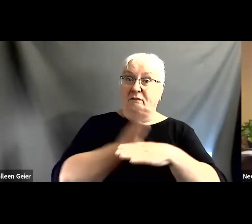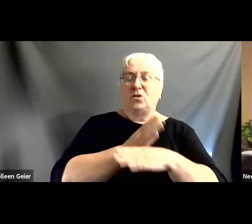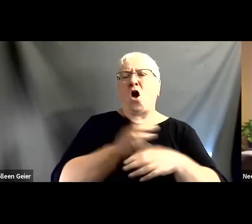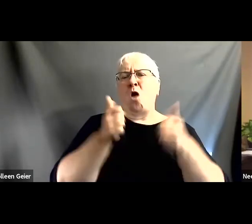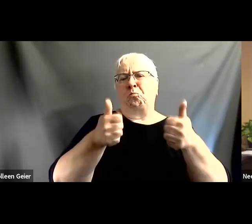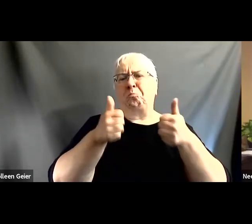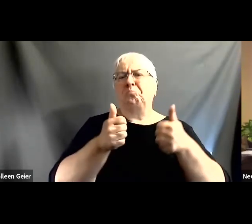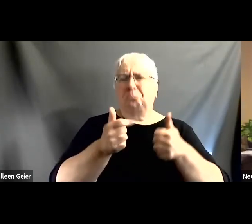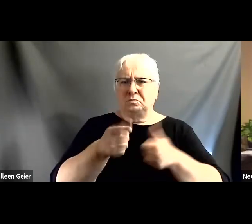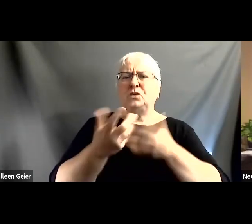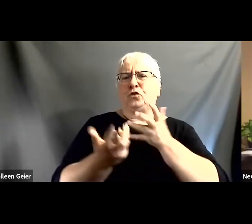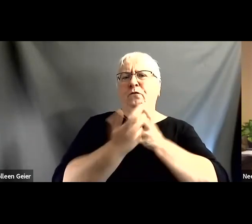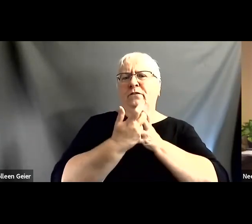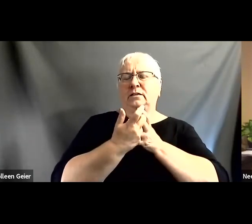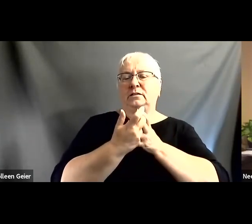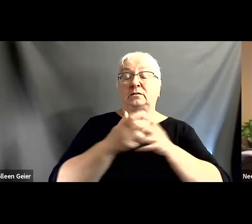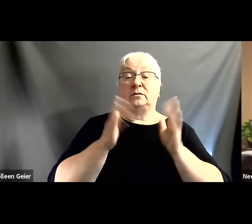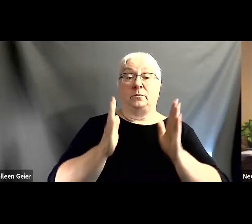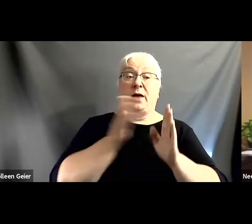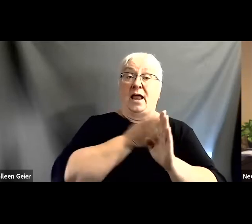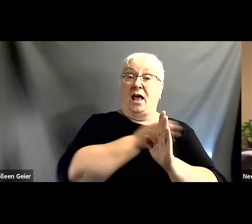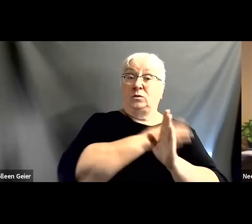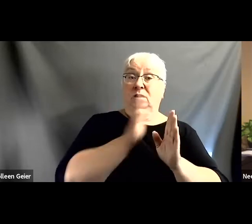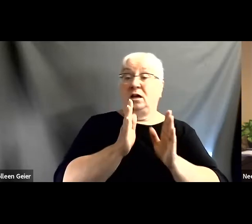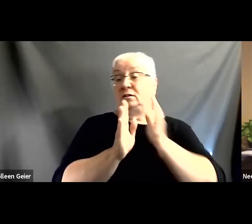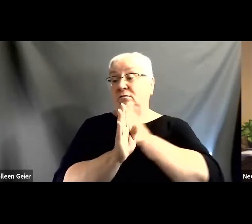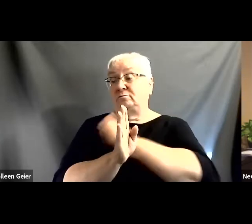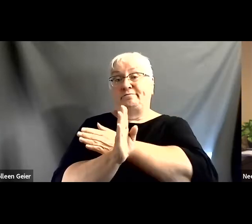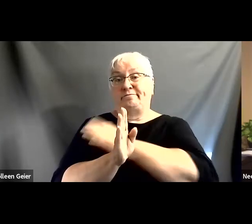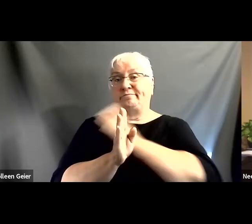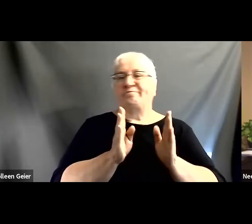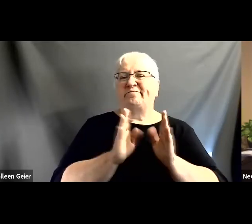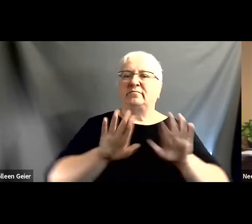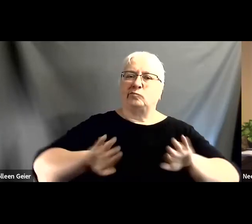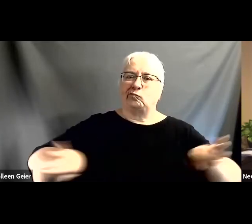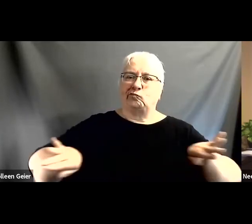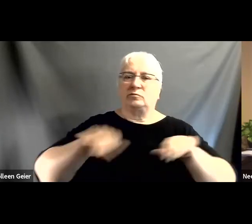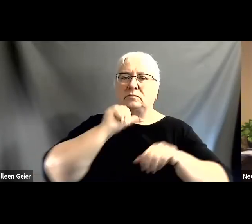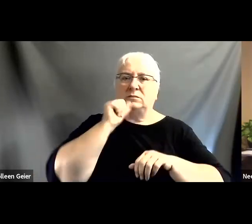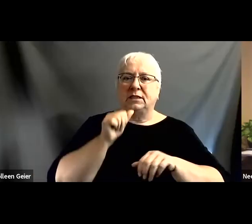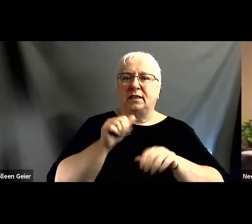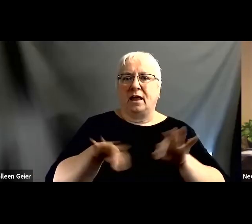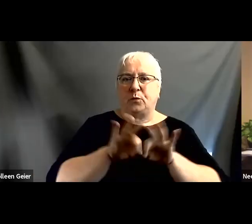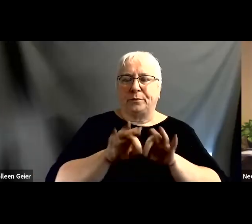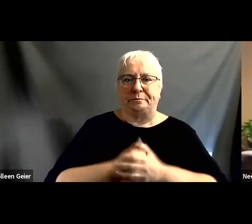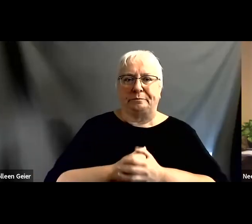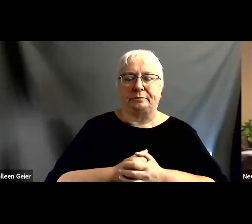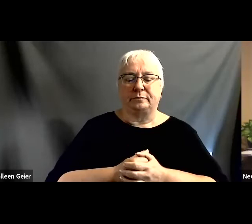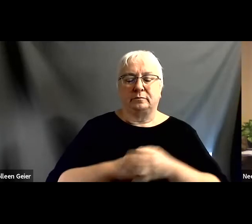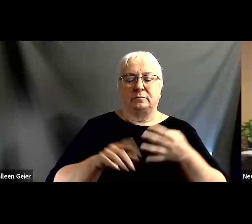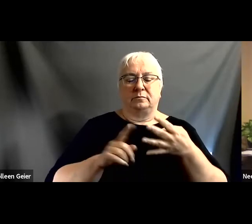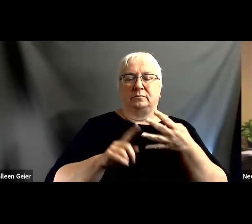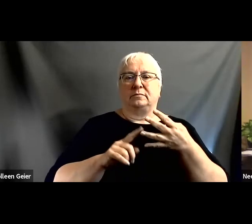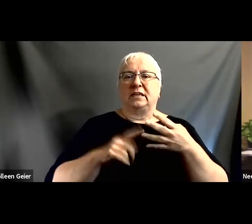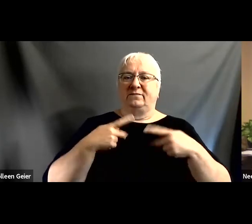the 68%, you become marginal. The third is the physical, financial.